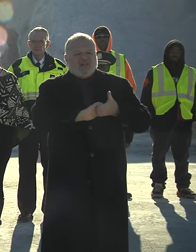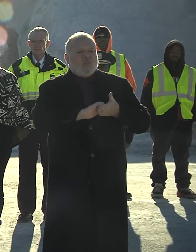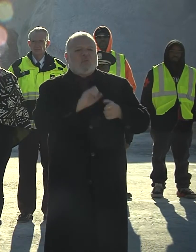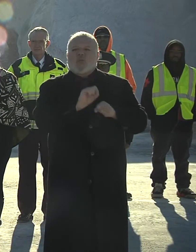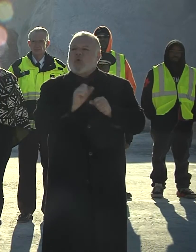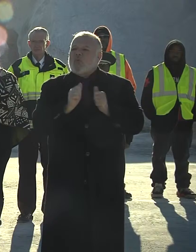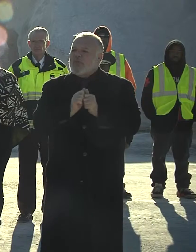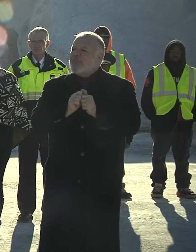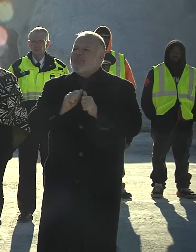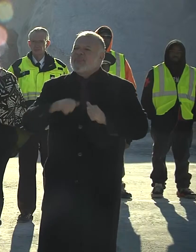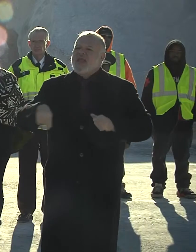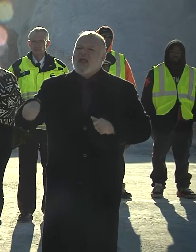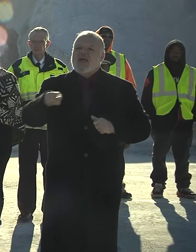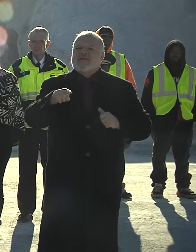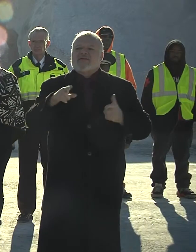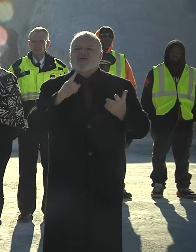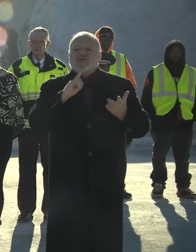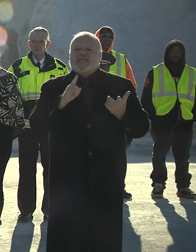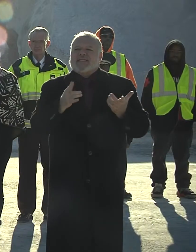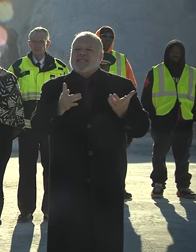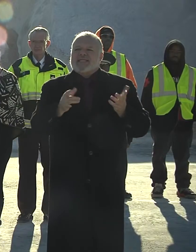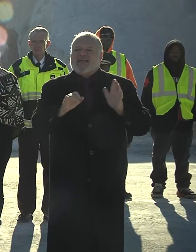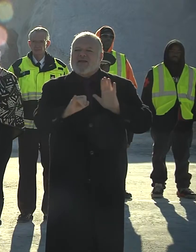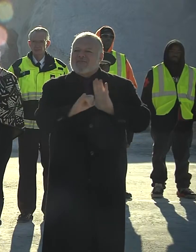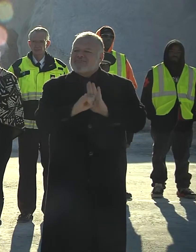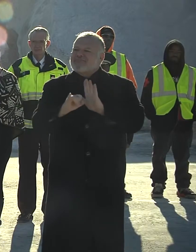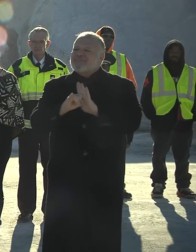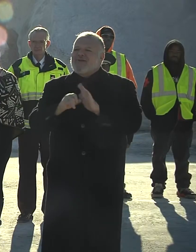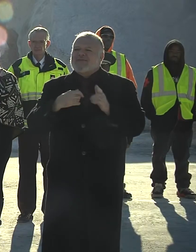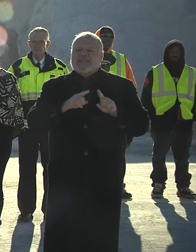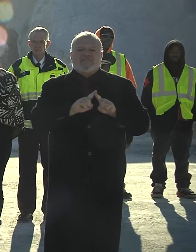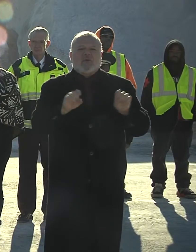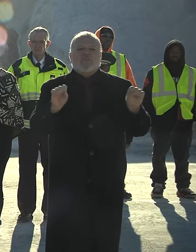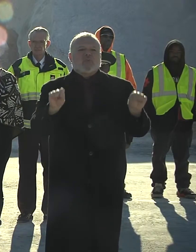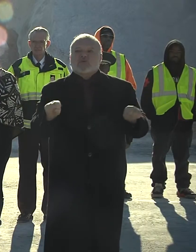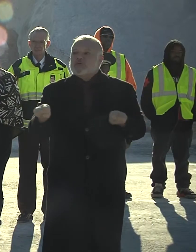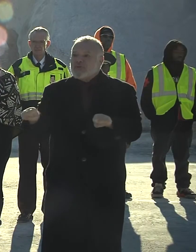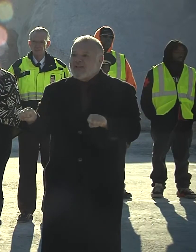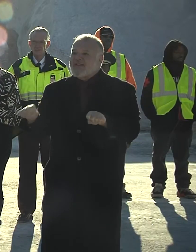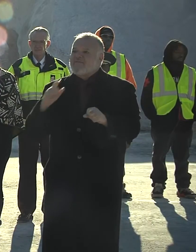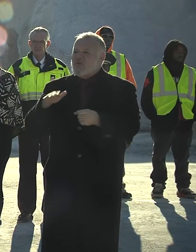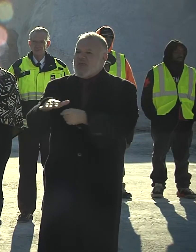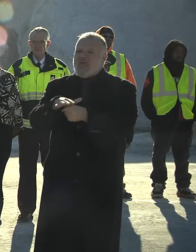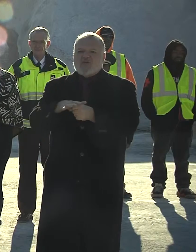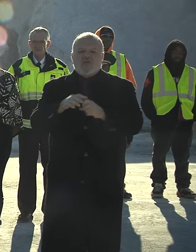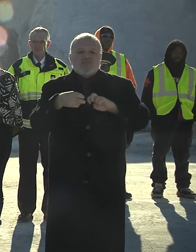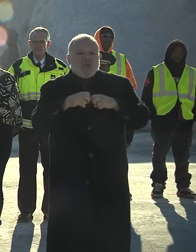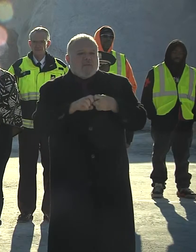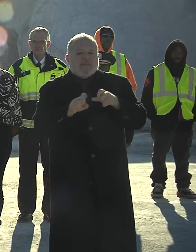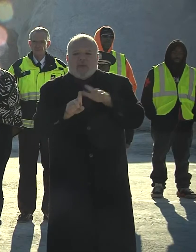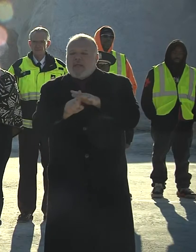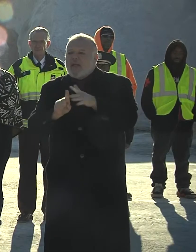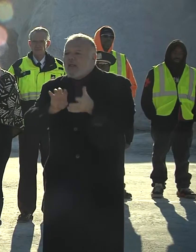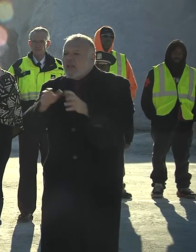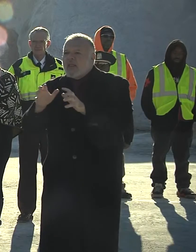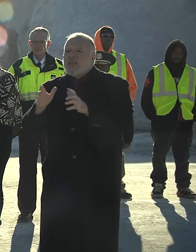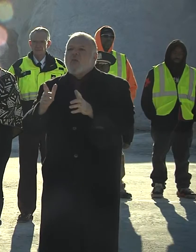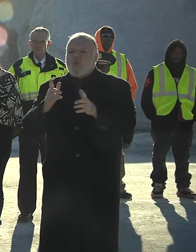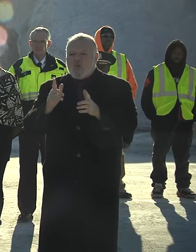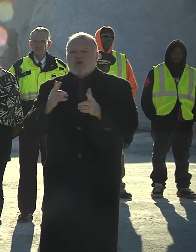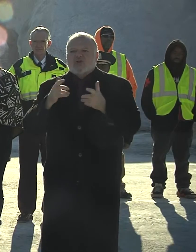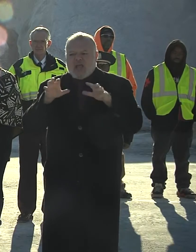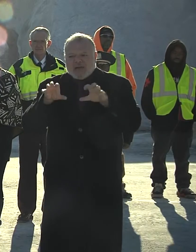have identified the potential trouble spots so that we're not waiting until after the storm and days later to get the reports